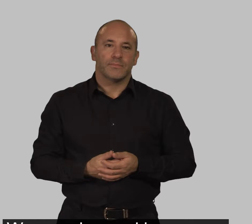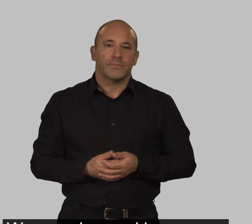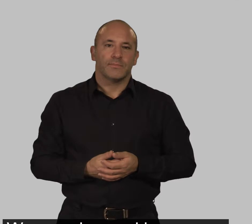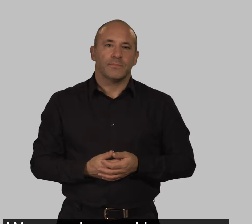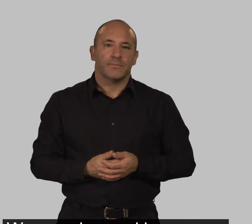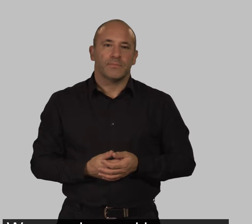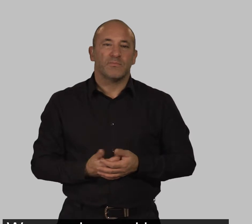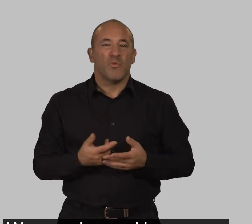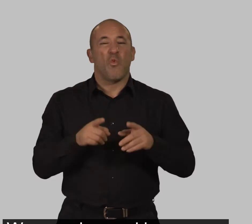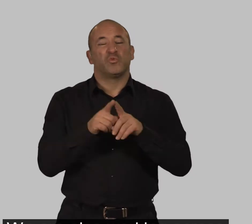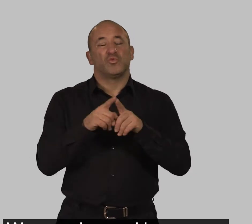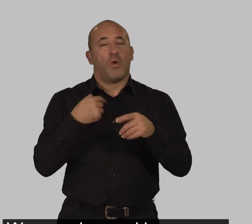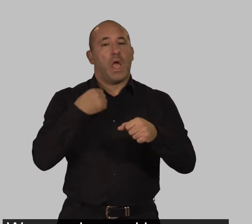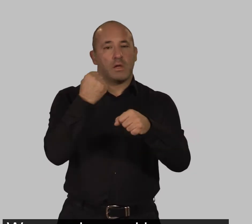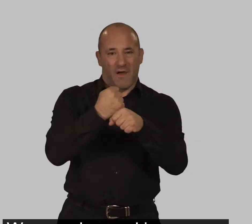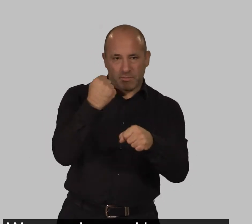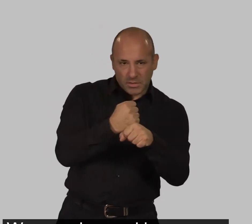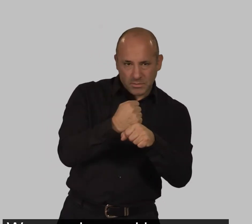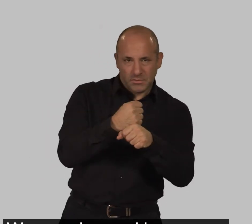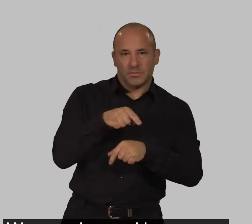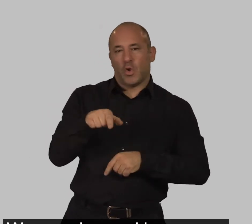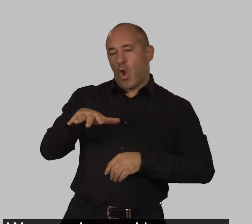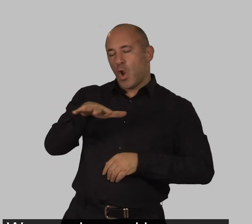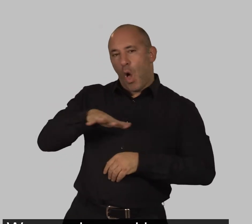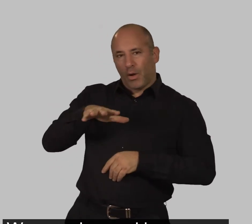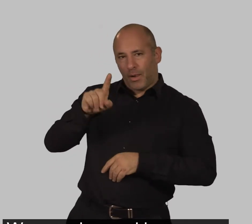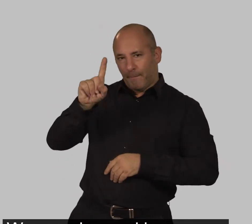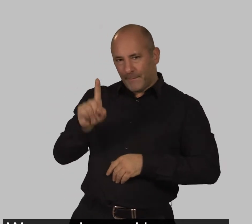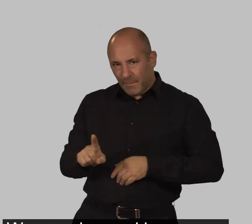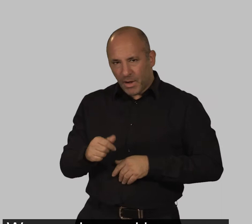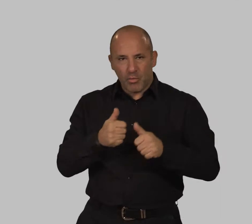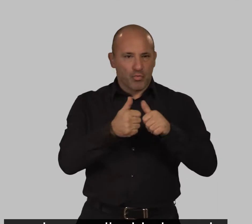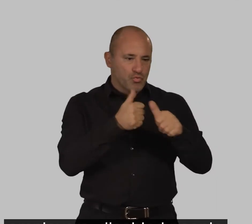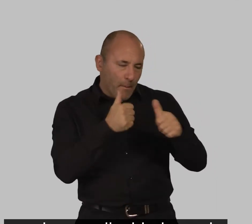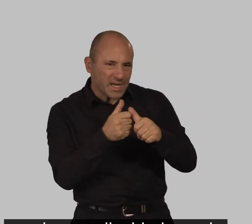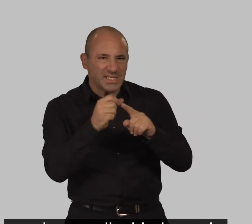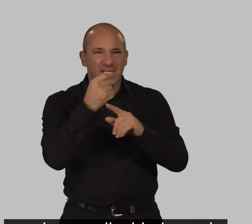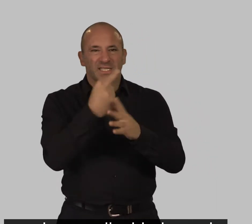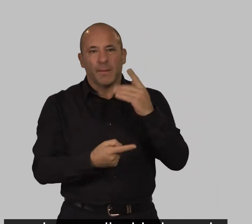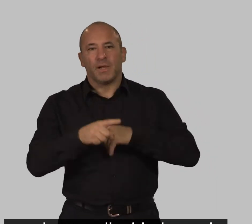we are also working across government, with local people,